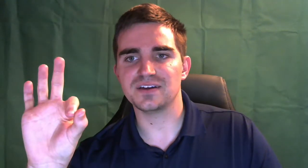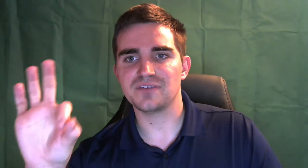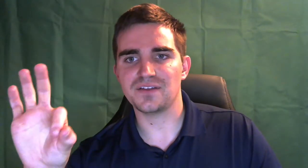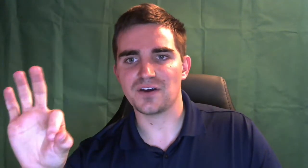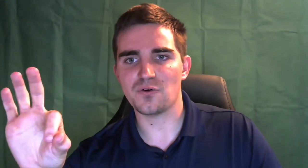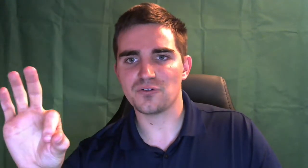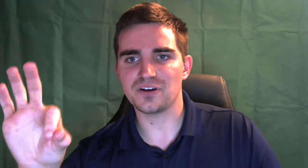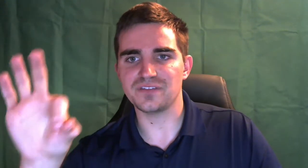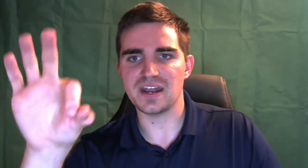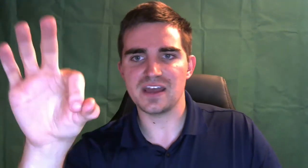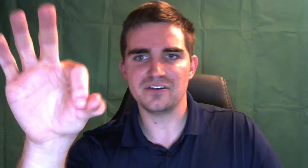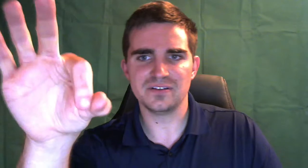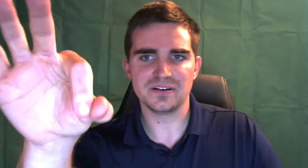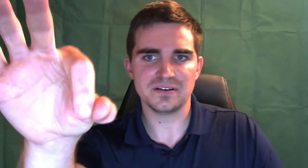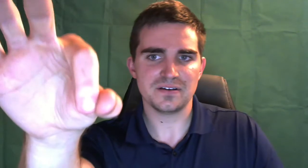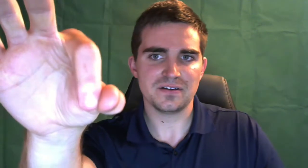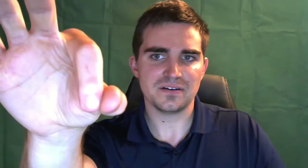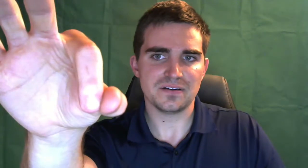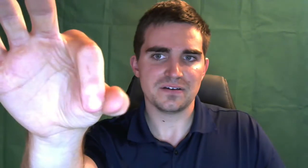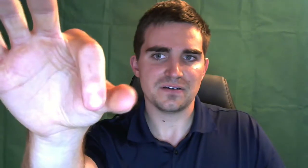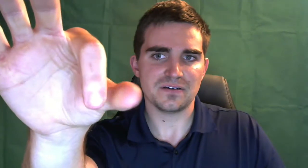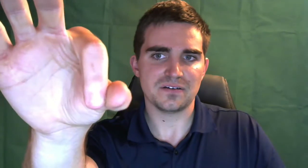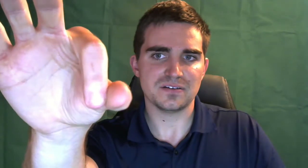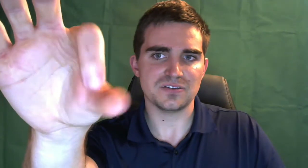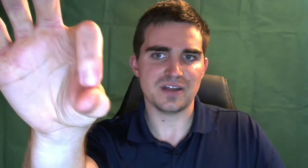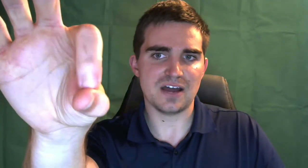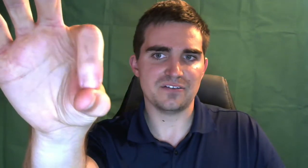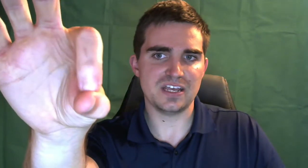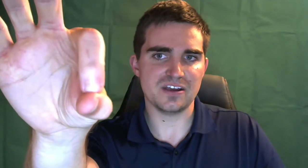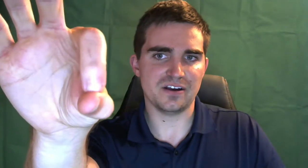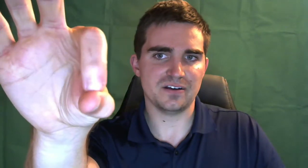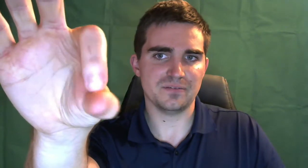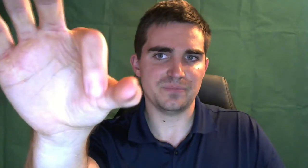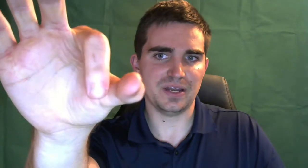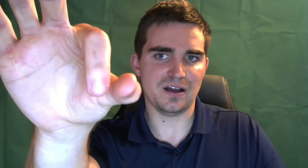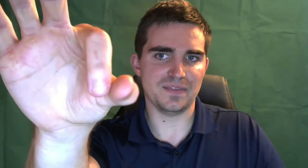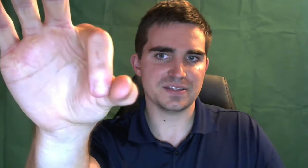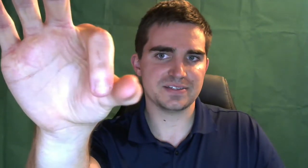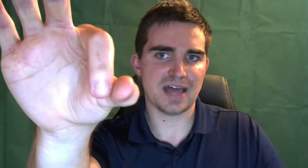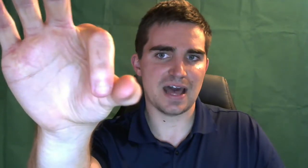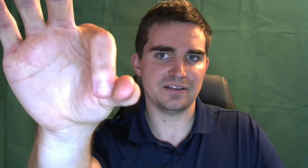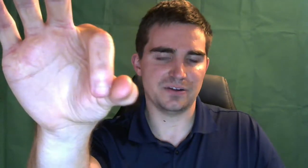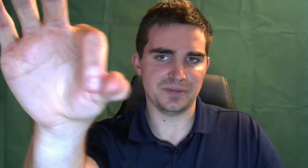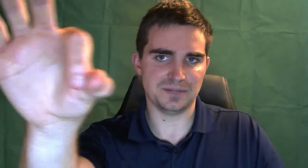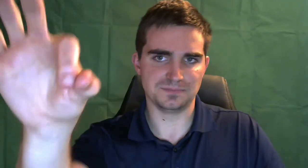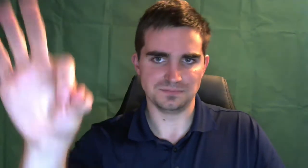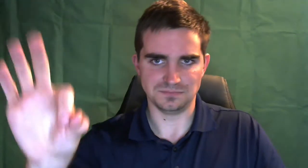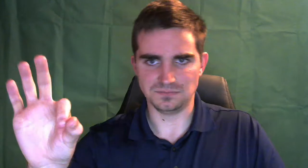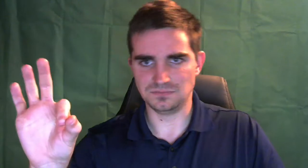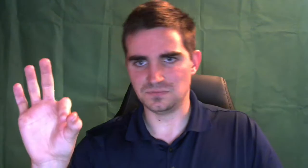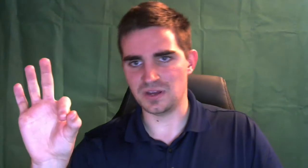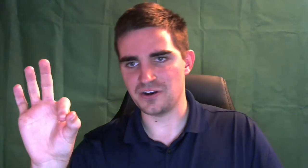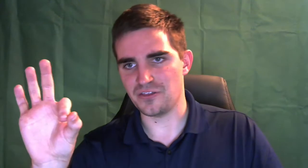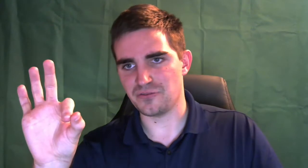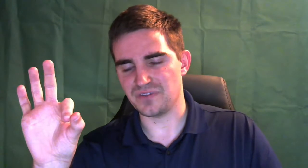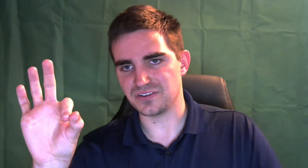the corner of the nail. So not here, but on the side a little bit. And your other three fingers are